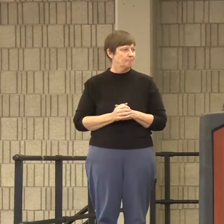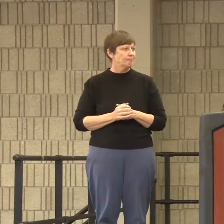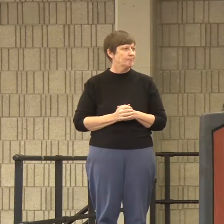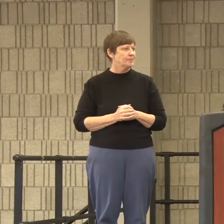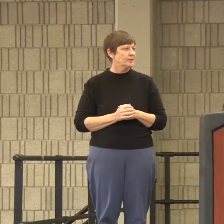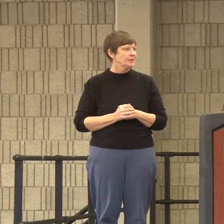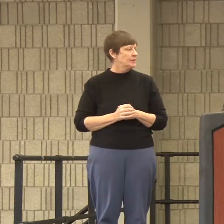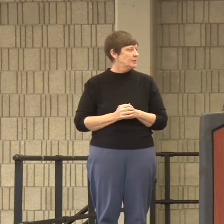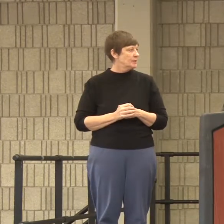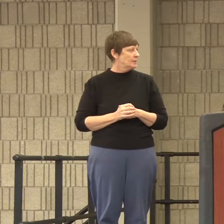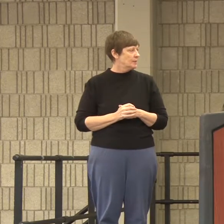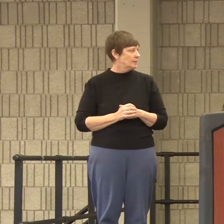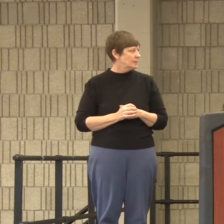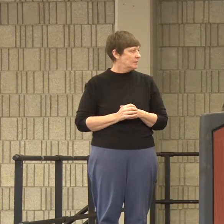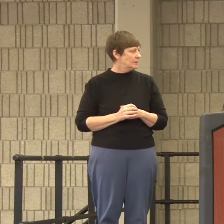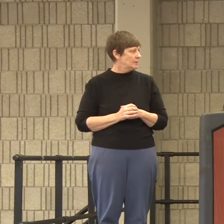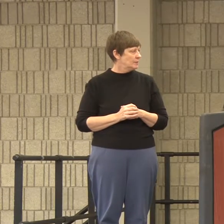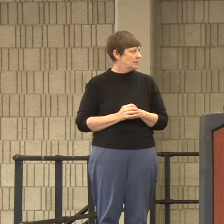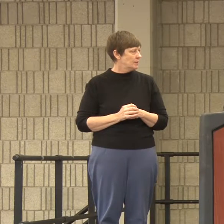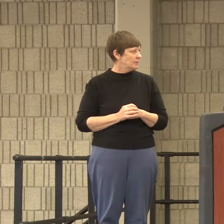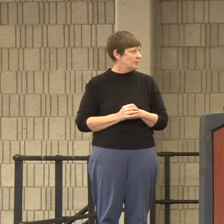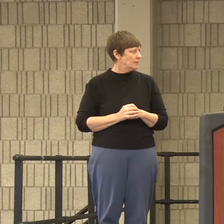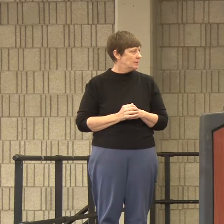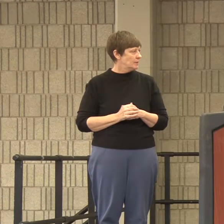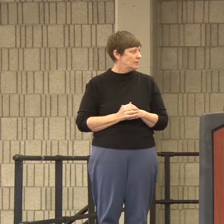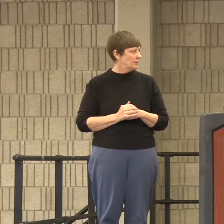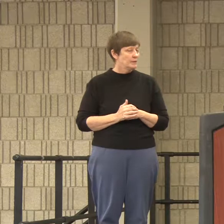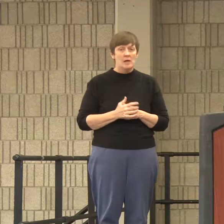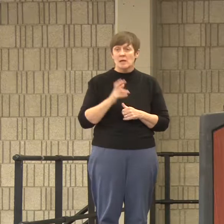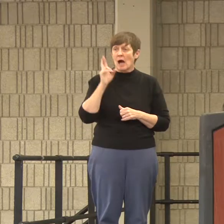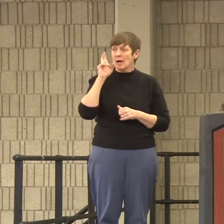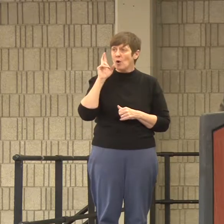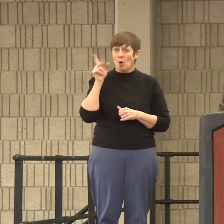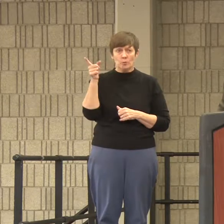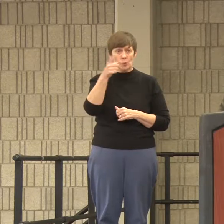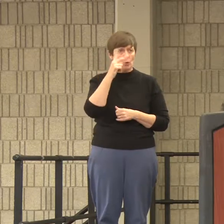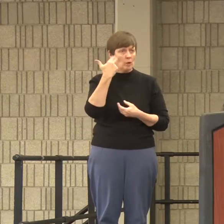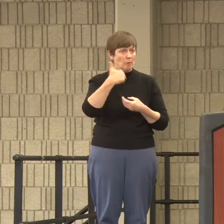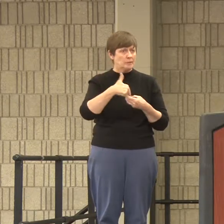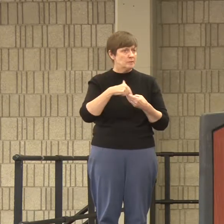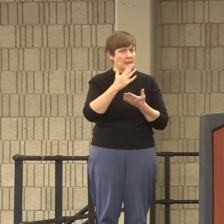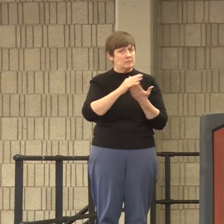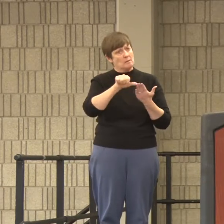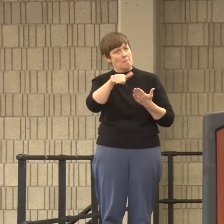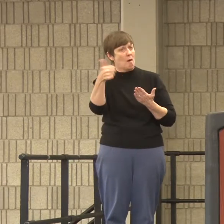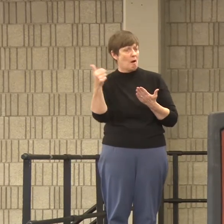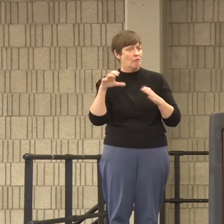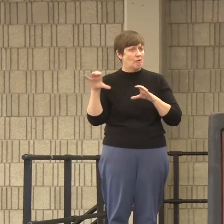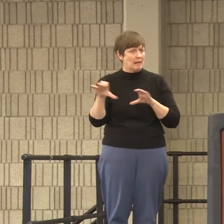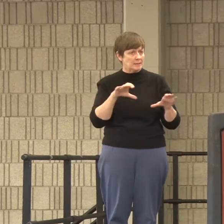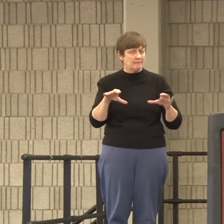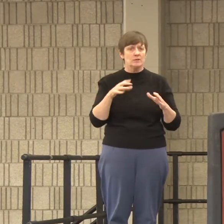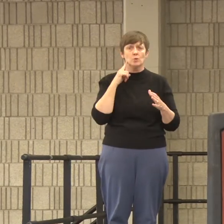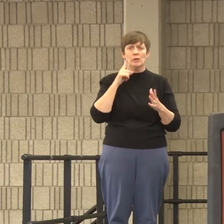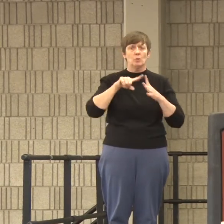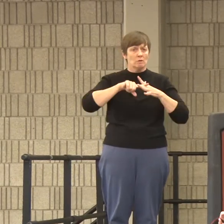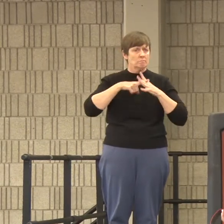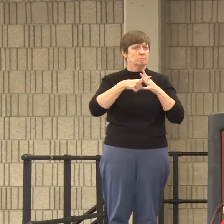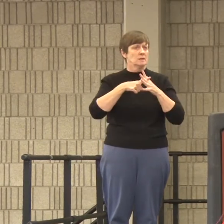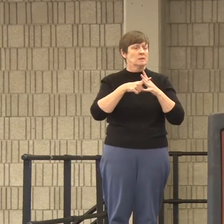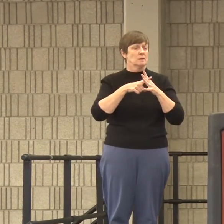I hope that you can have a chance to participate in some of our other activities as we launch African American History